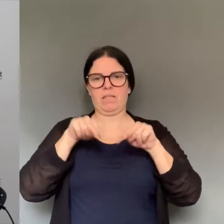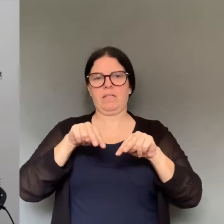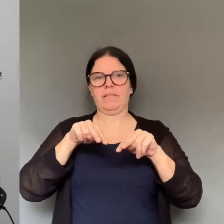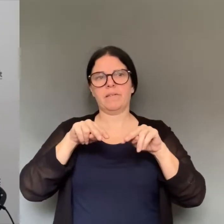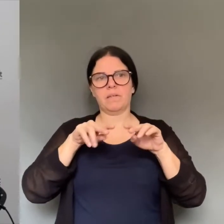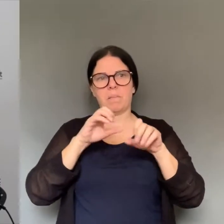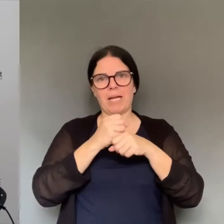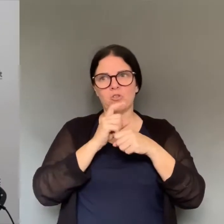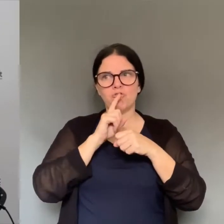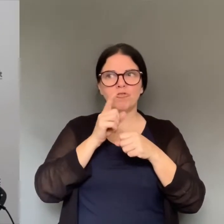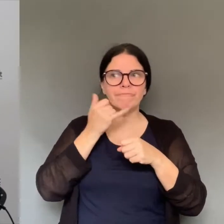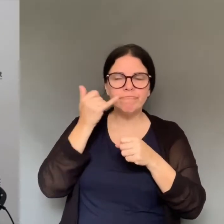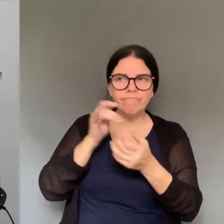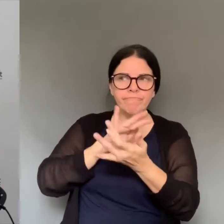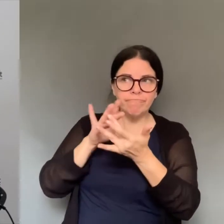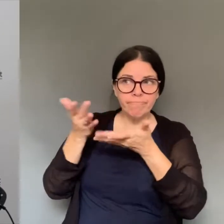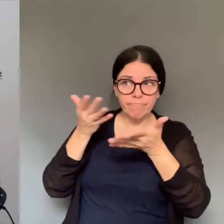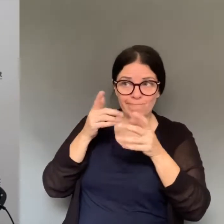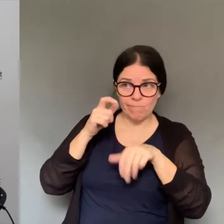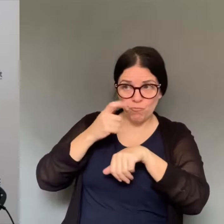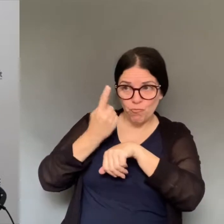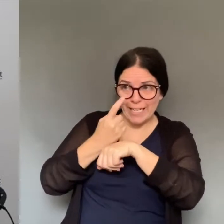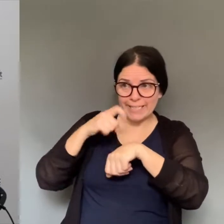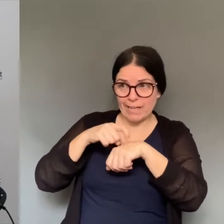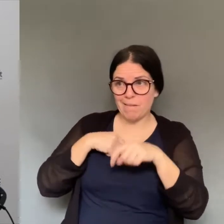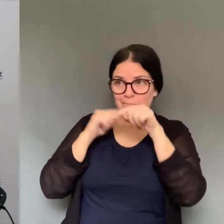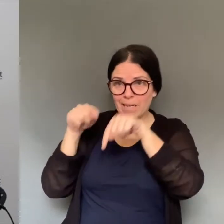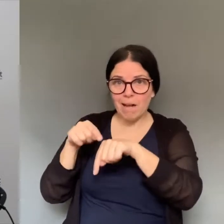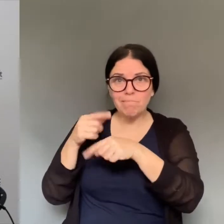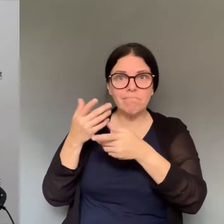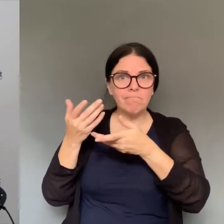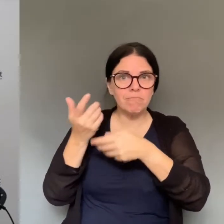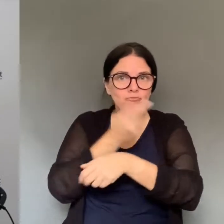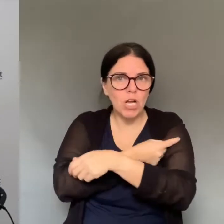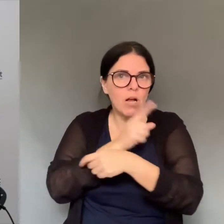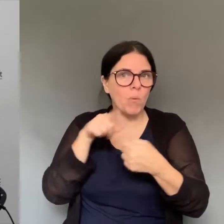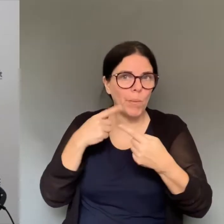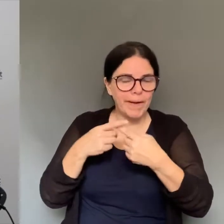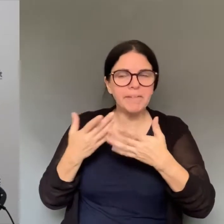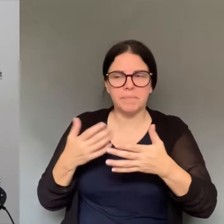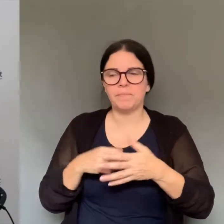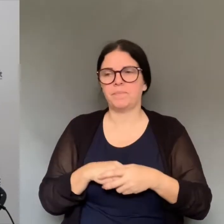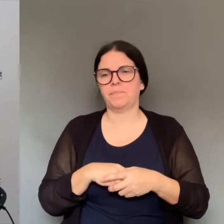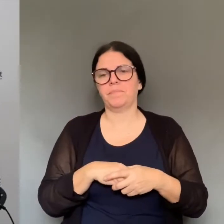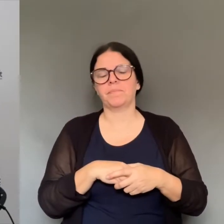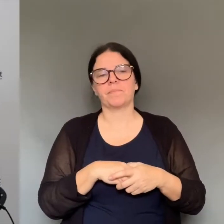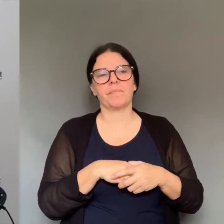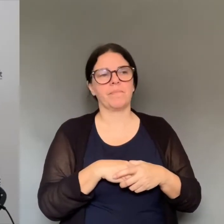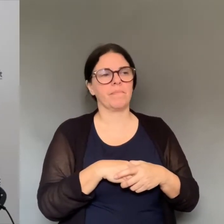COVID. So I think some of those considerations need to be in place before they go and make that visit.